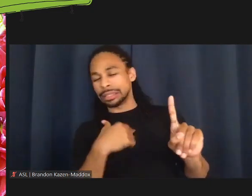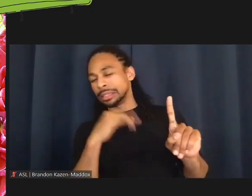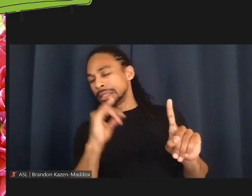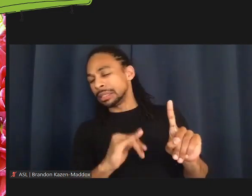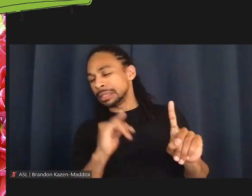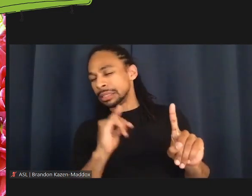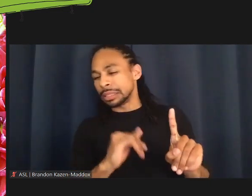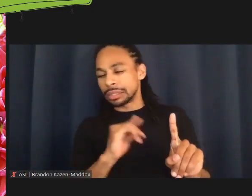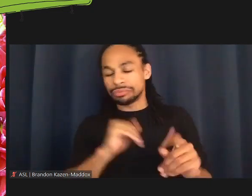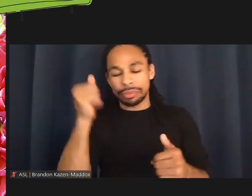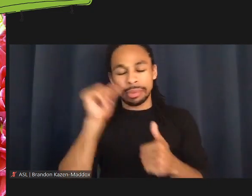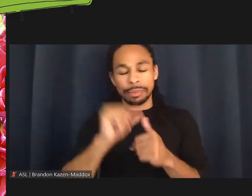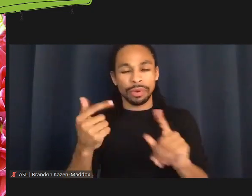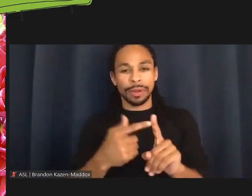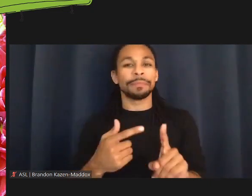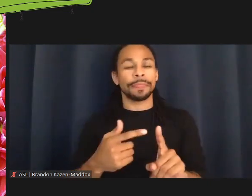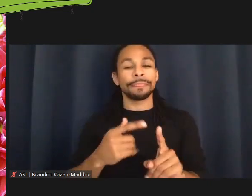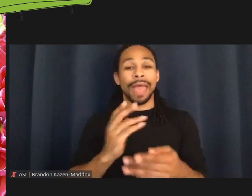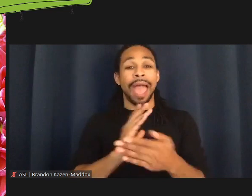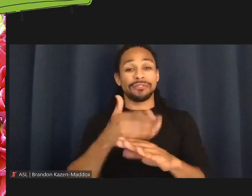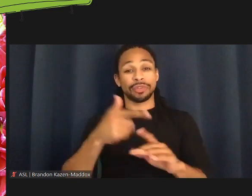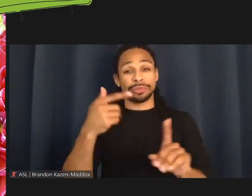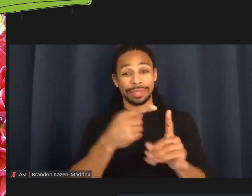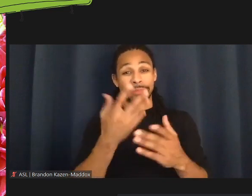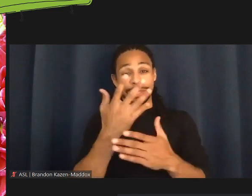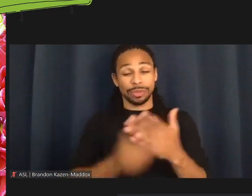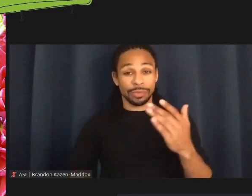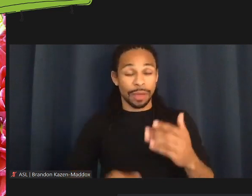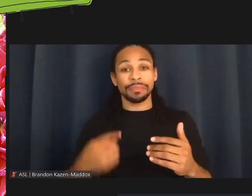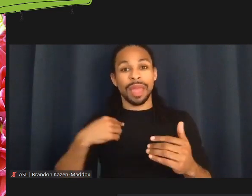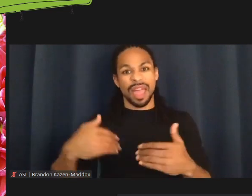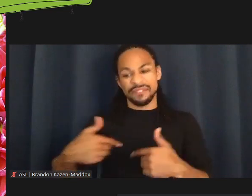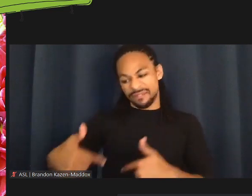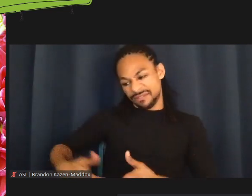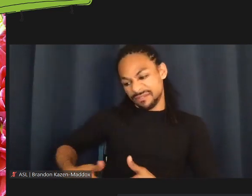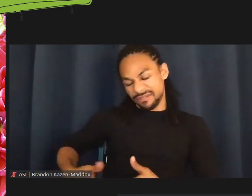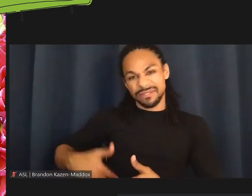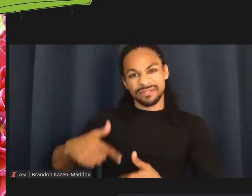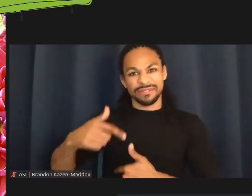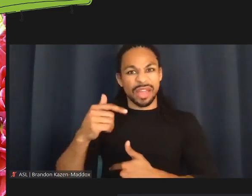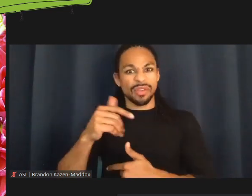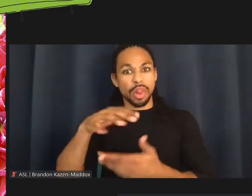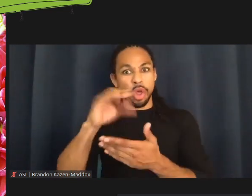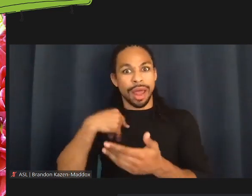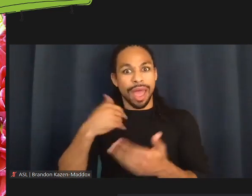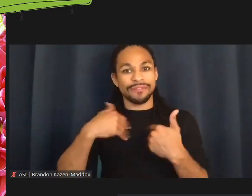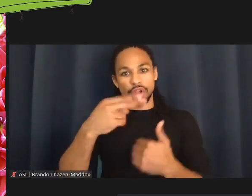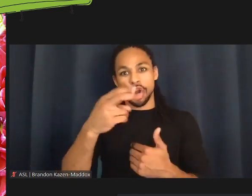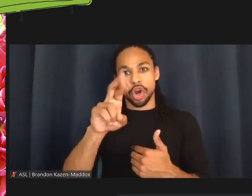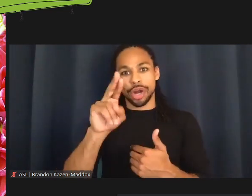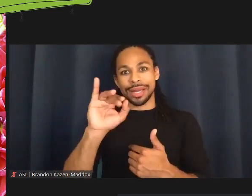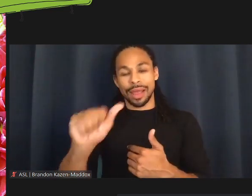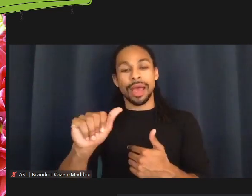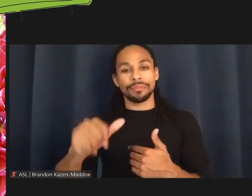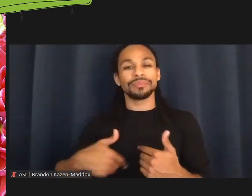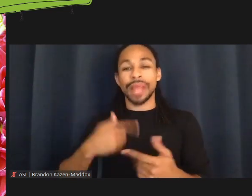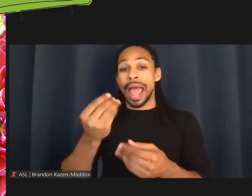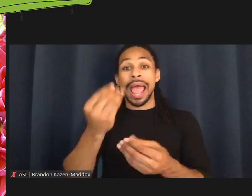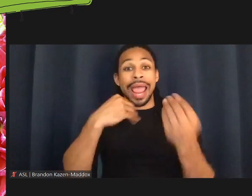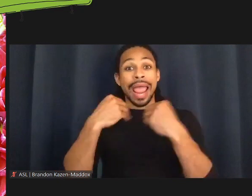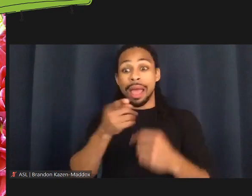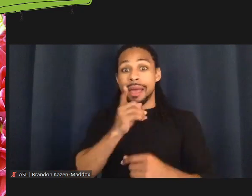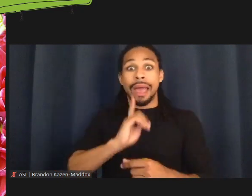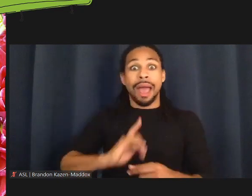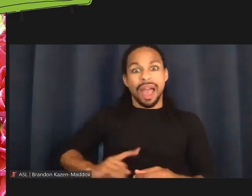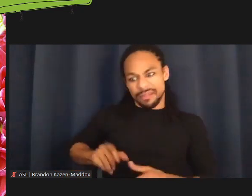abdominal hernia that would require surgical repair. A tough lump of fatty tissue brazenly protruded through it every time I ate. Rather than